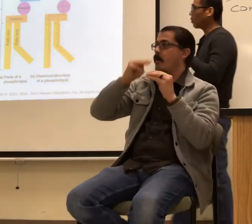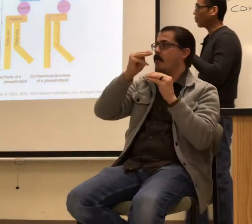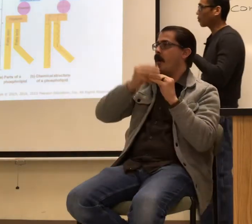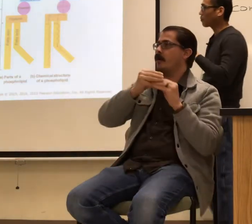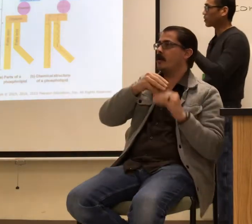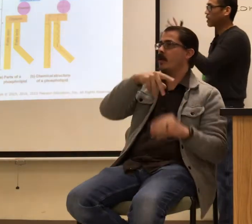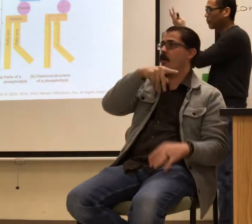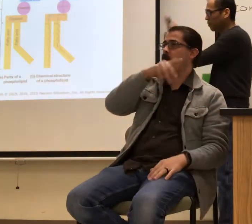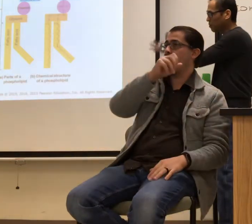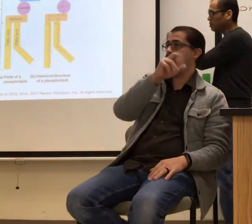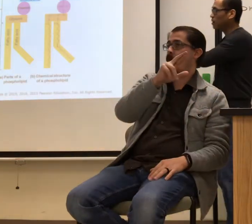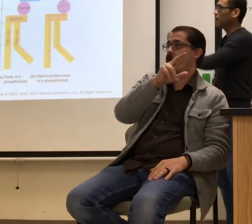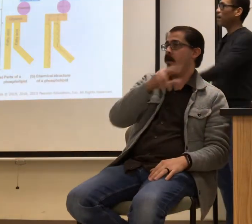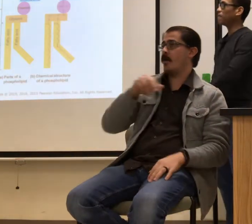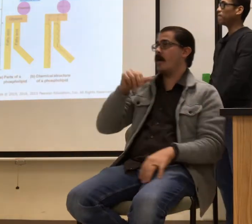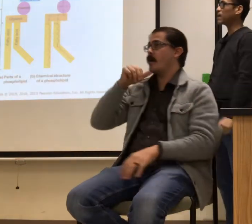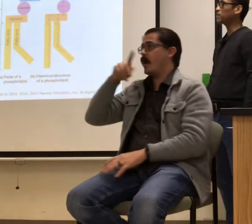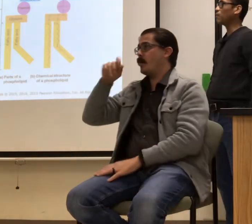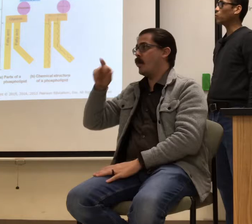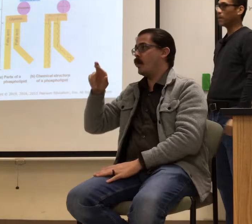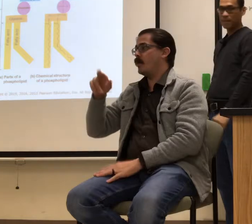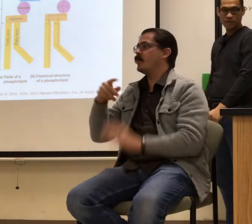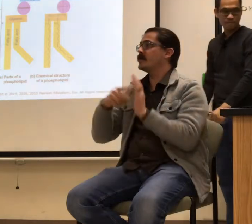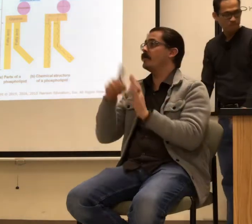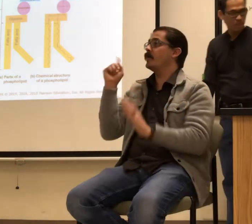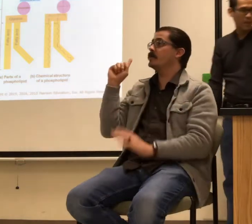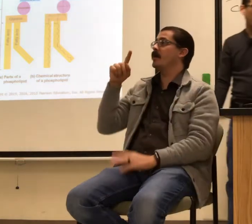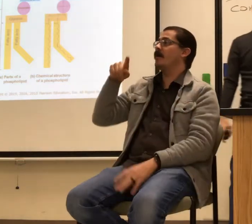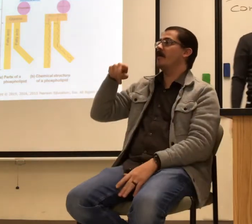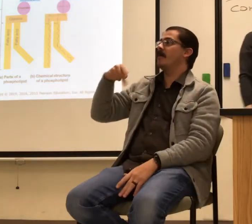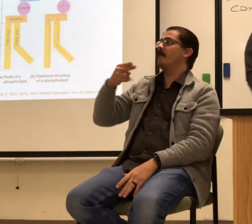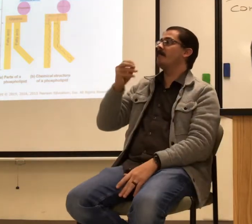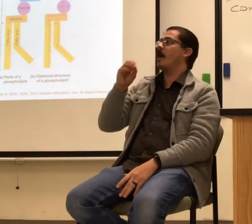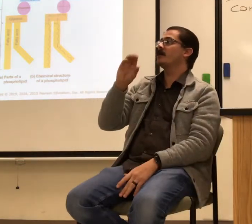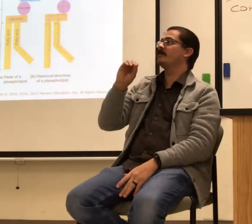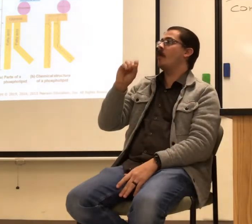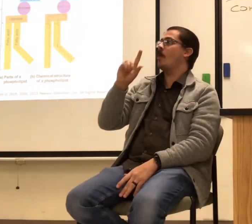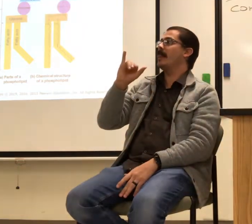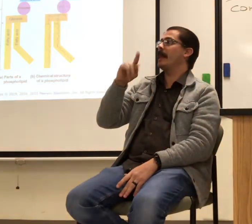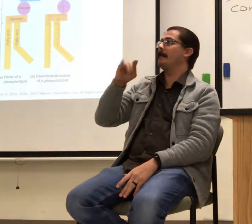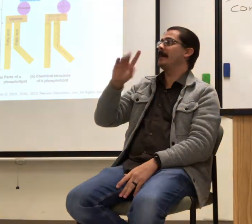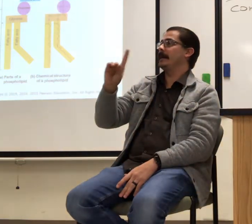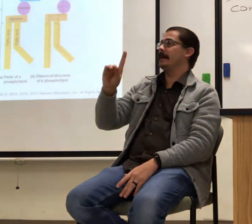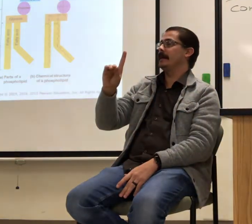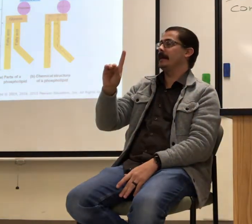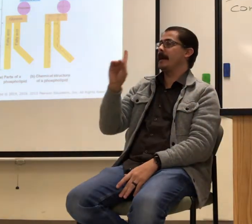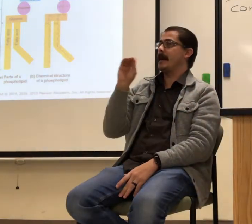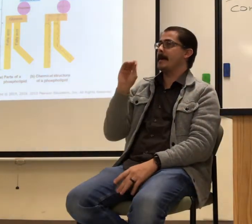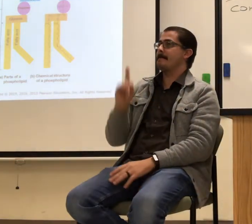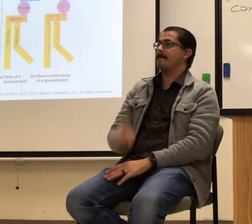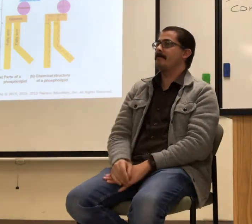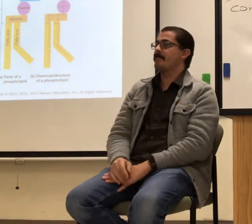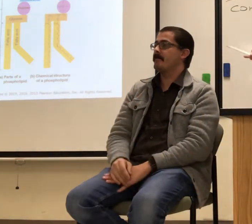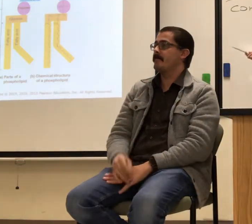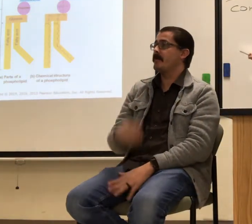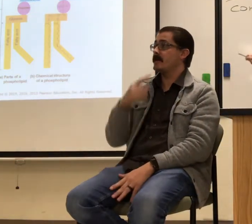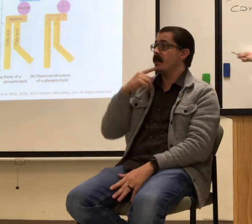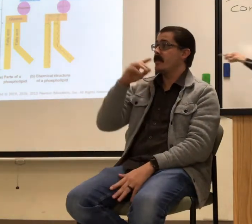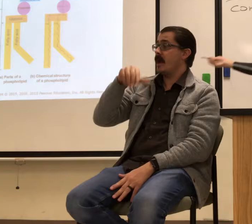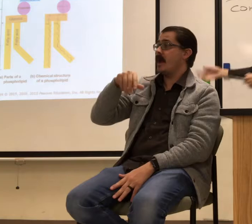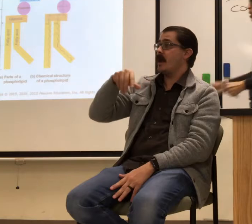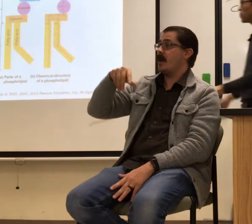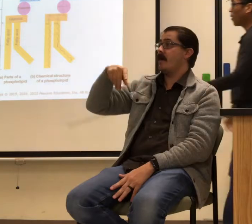or nonpolar. For example, here's a phospholipid. And what I had said was that phosphate